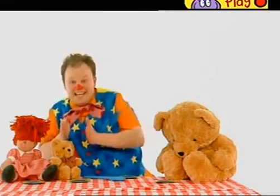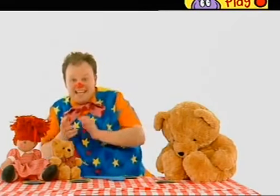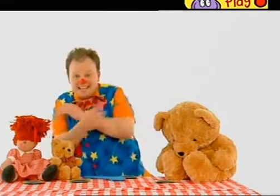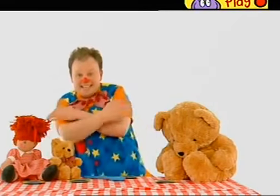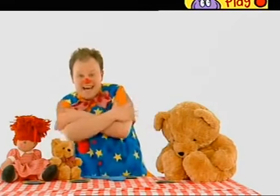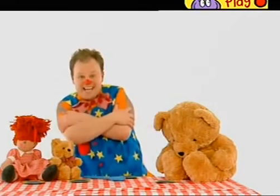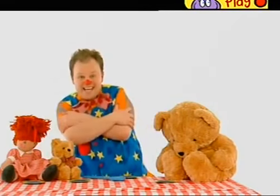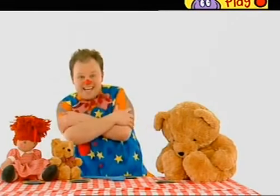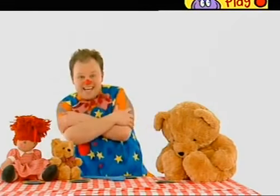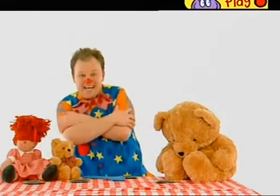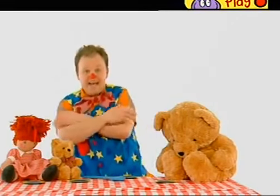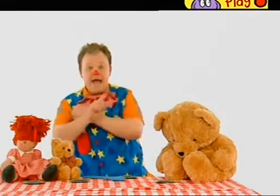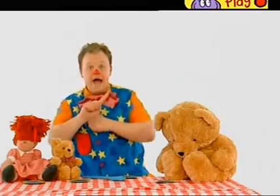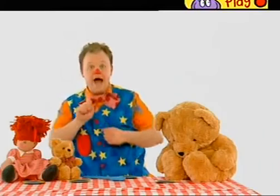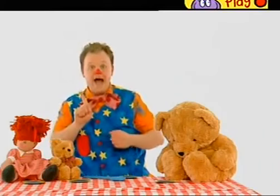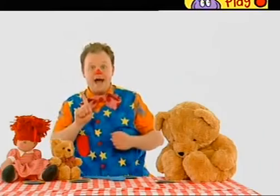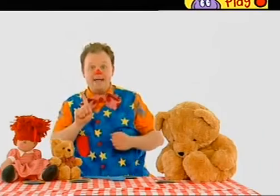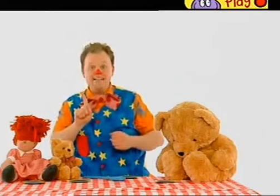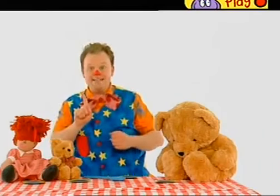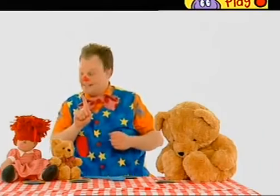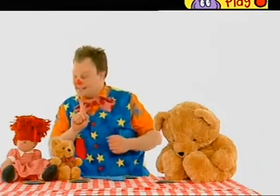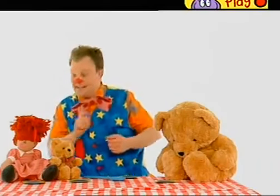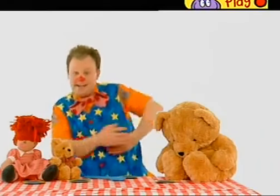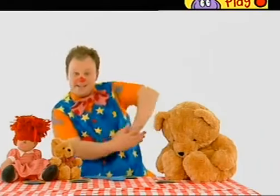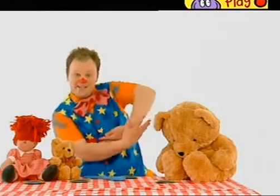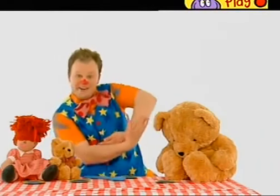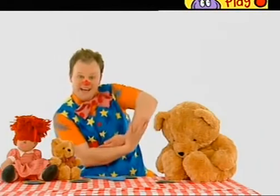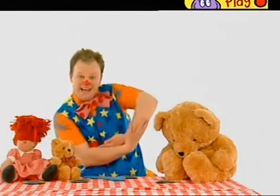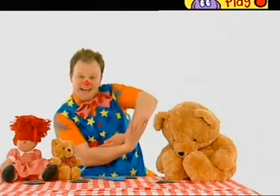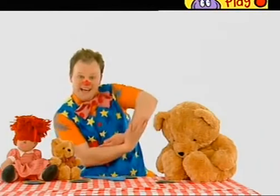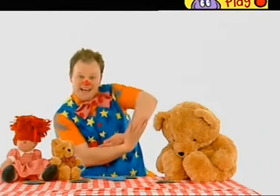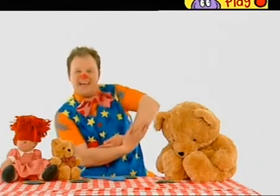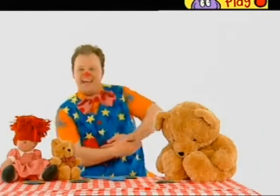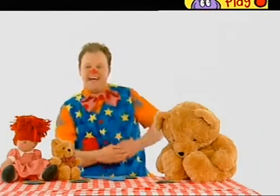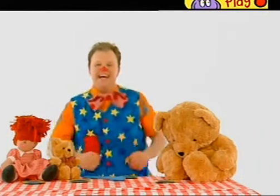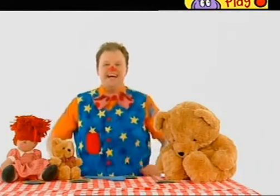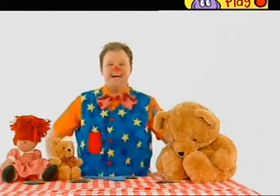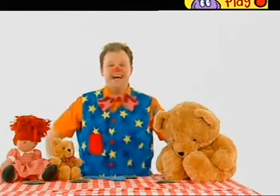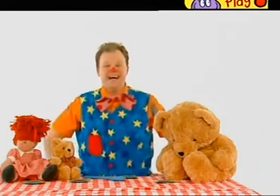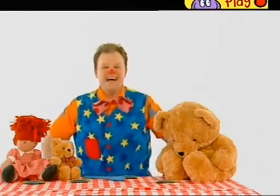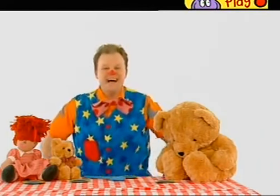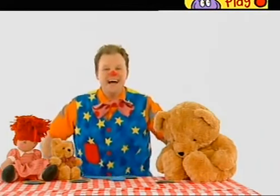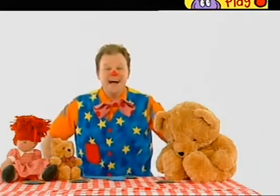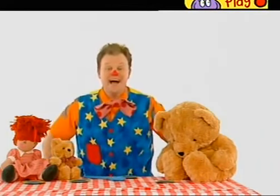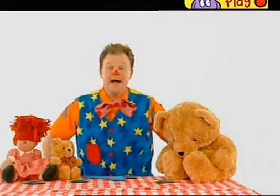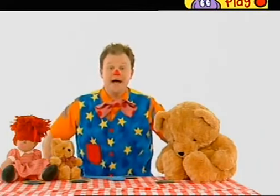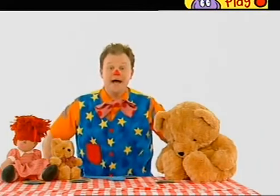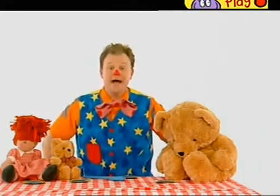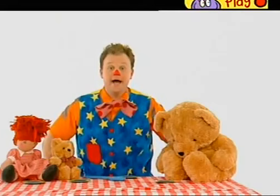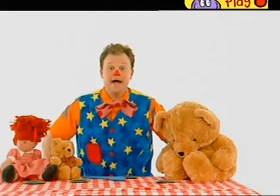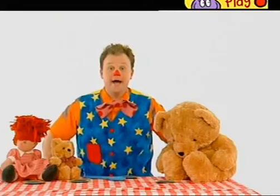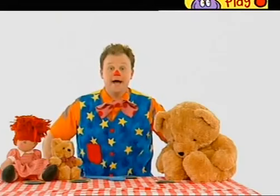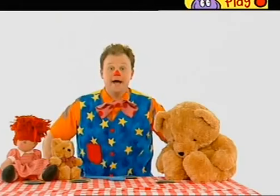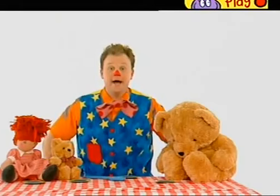Little Teddy, and Dolly. Now, you need food and drink for the